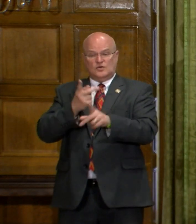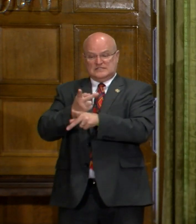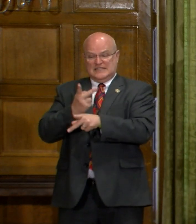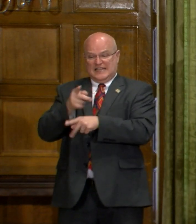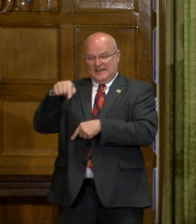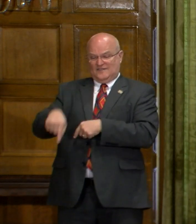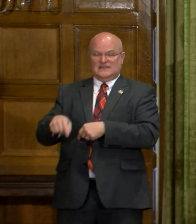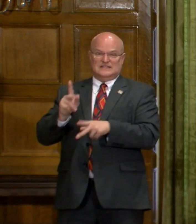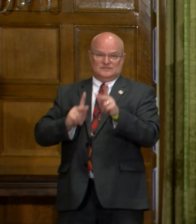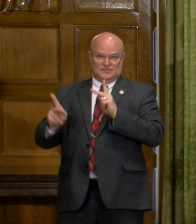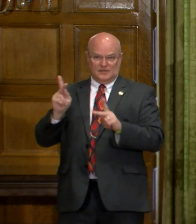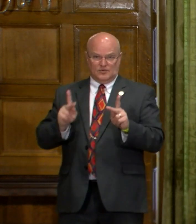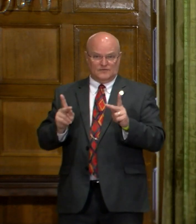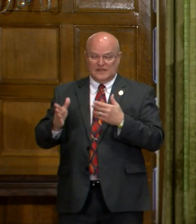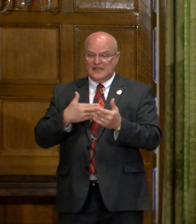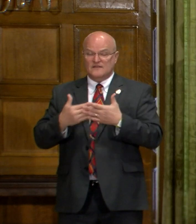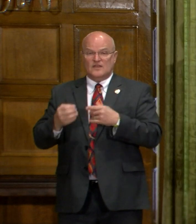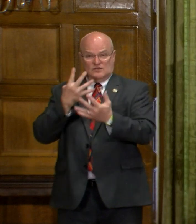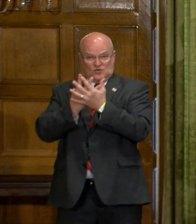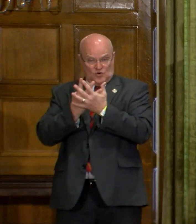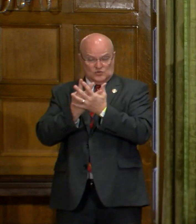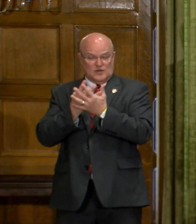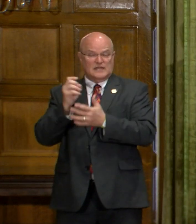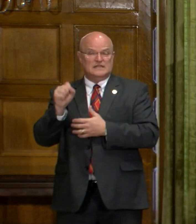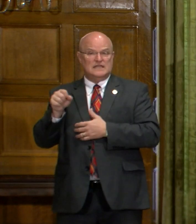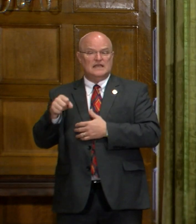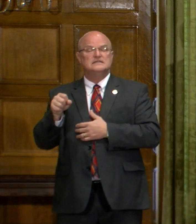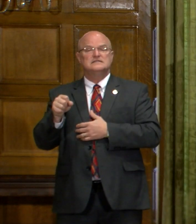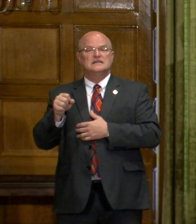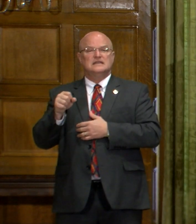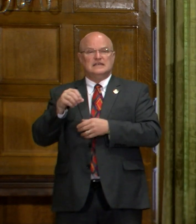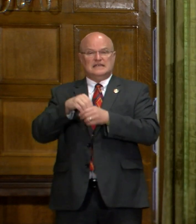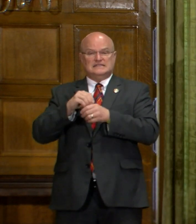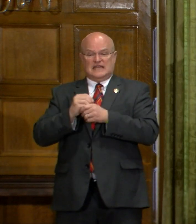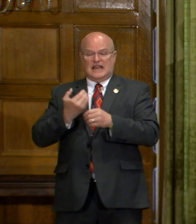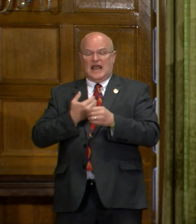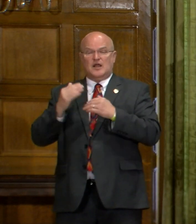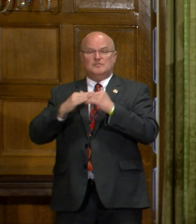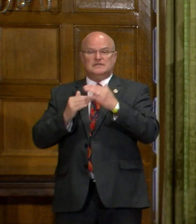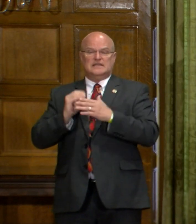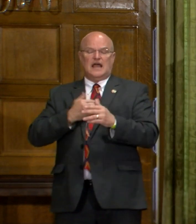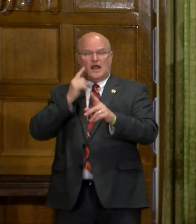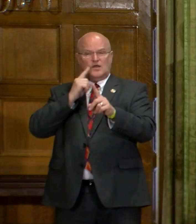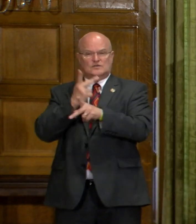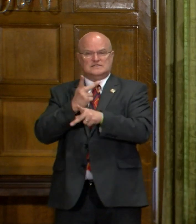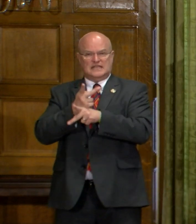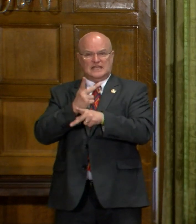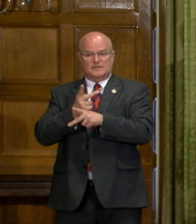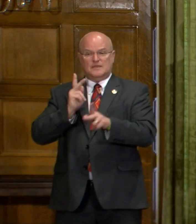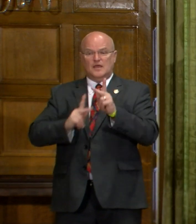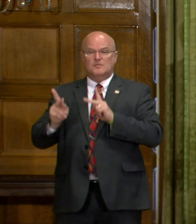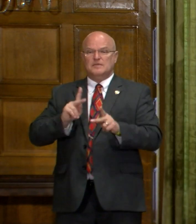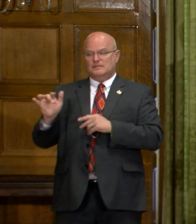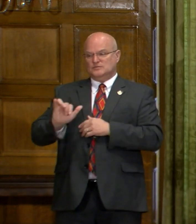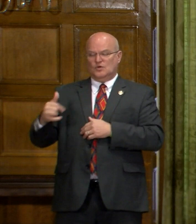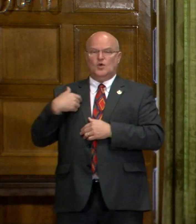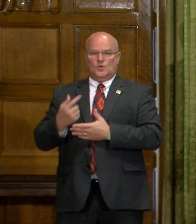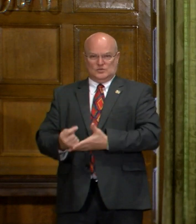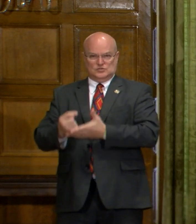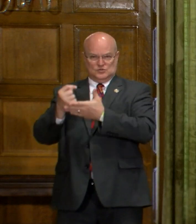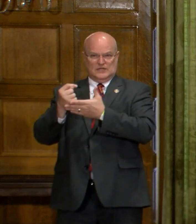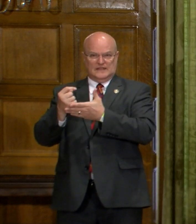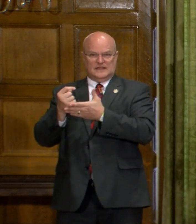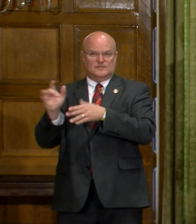take care of these individuals. I mean, even though they're incarcerated inside of our facilities, our goal is to take care of them. They're people too, and we're going to treat